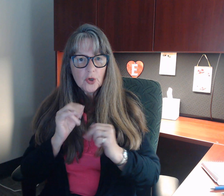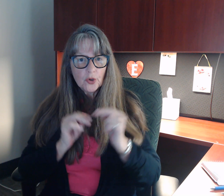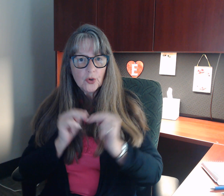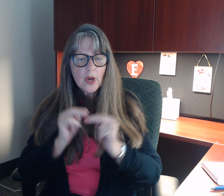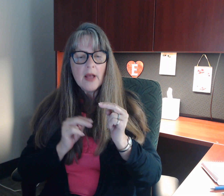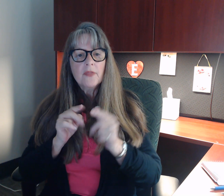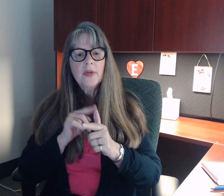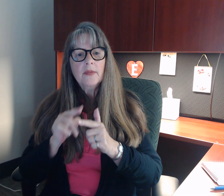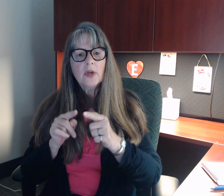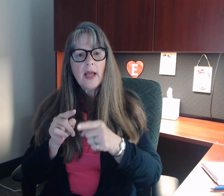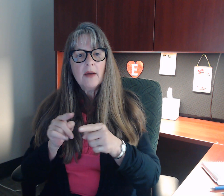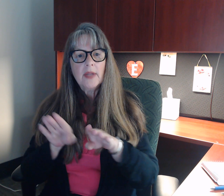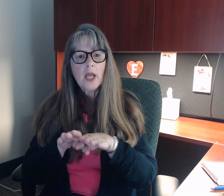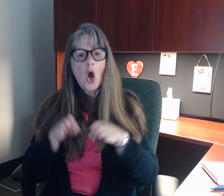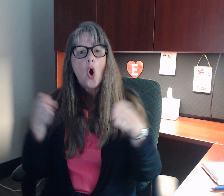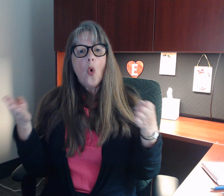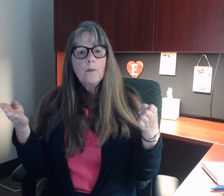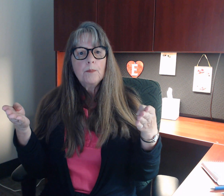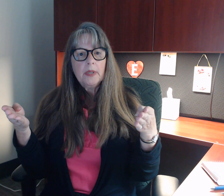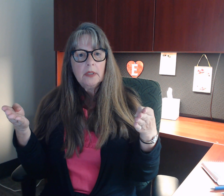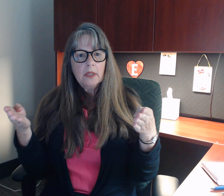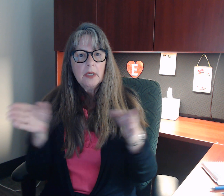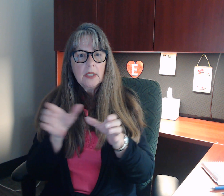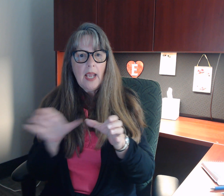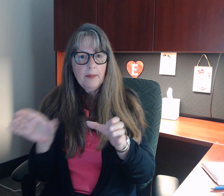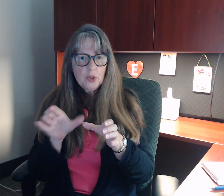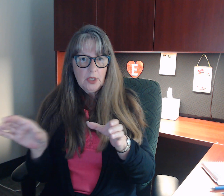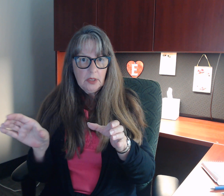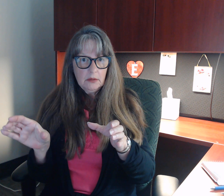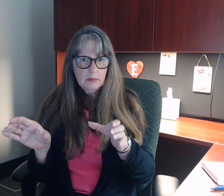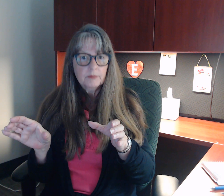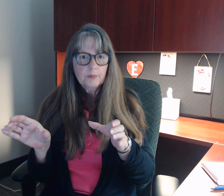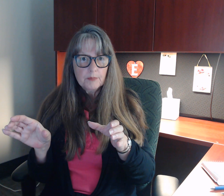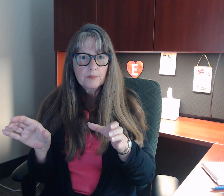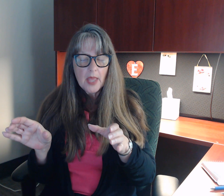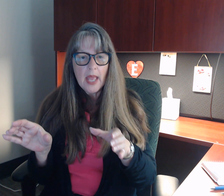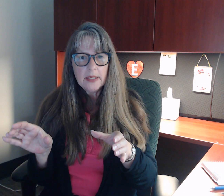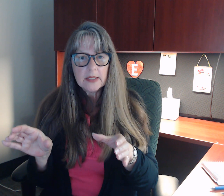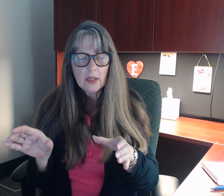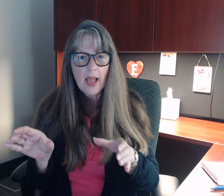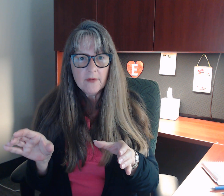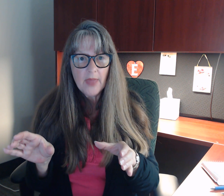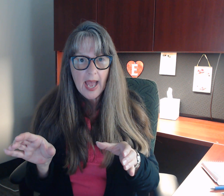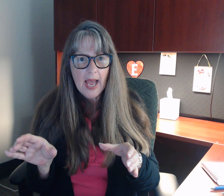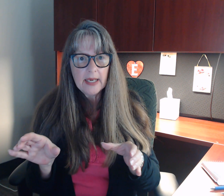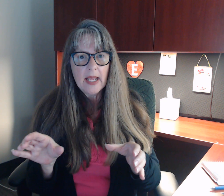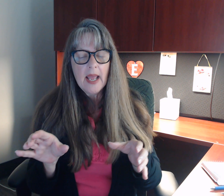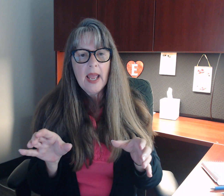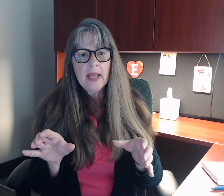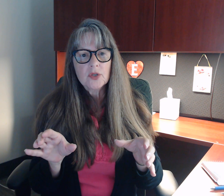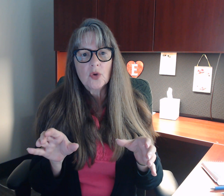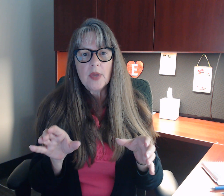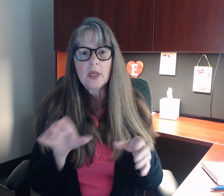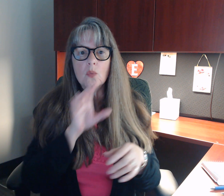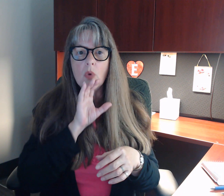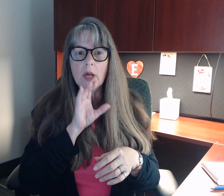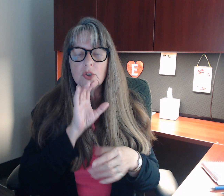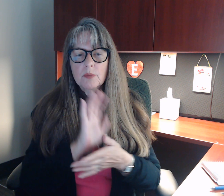theater, then they'll have like an open captioning. And they'll have that. And so they can watch